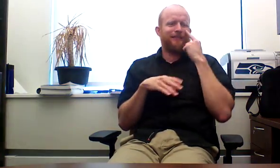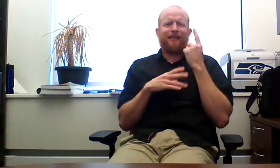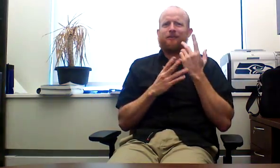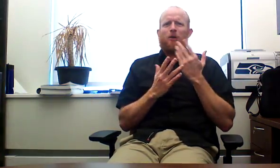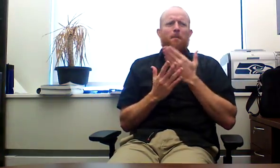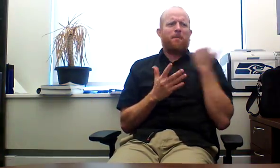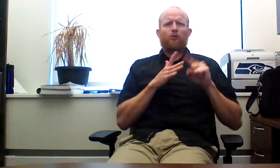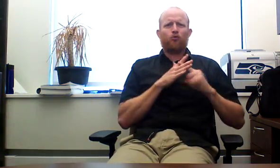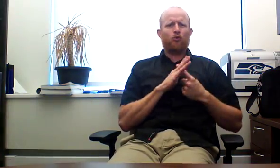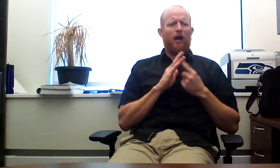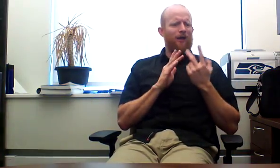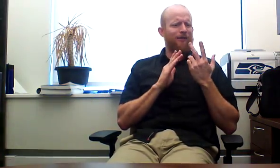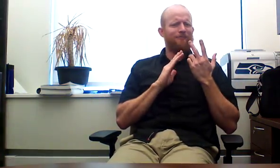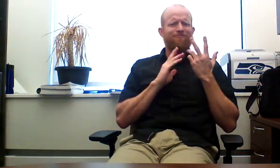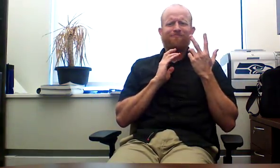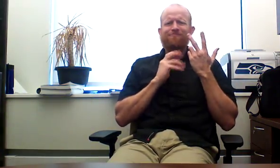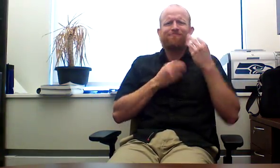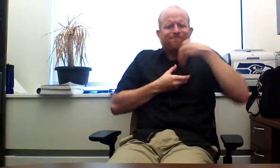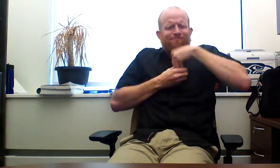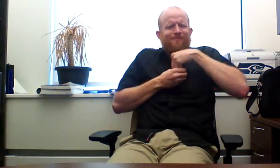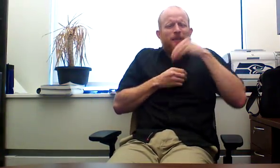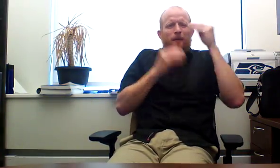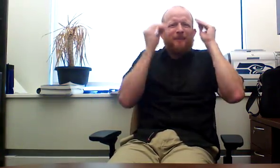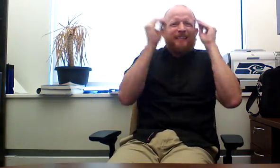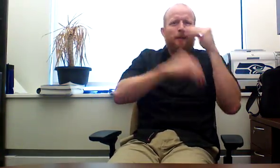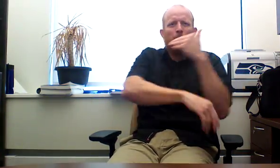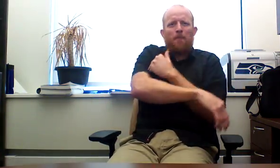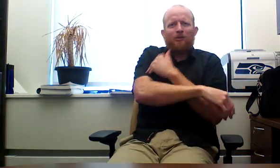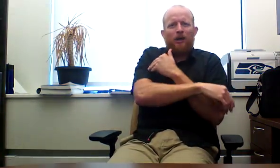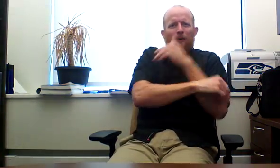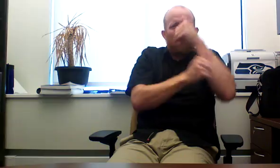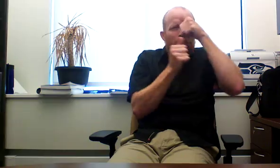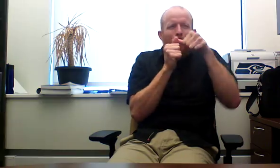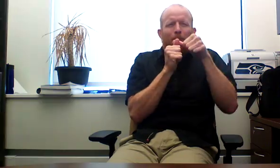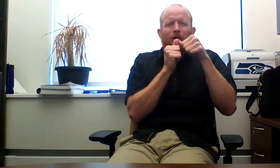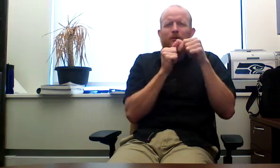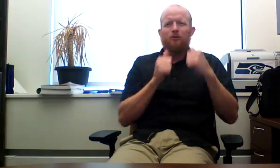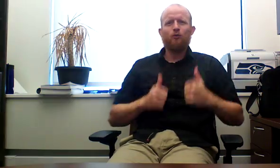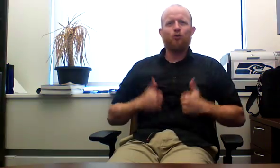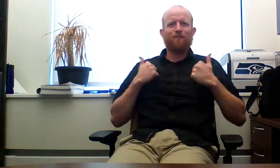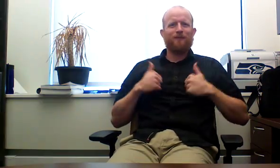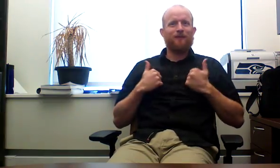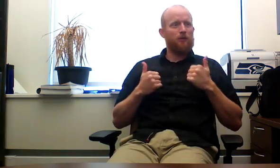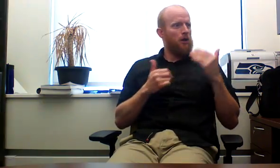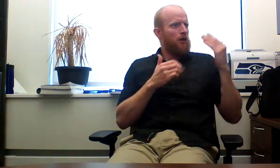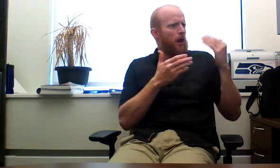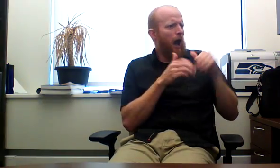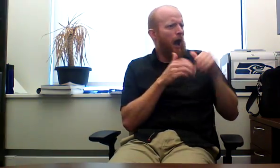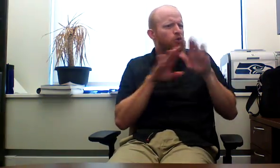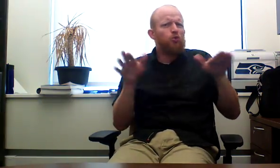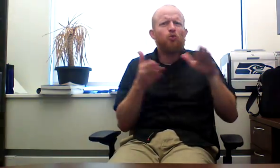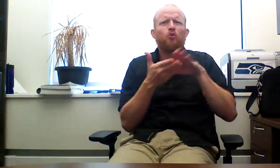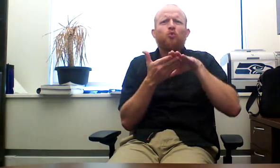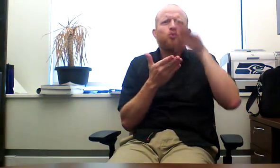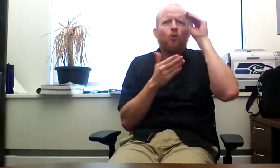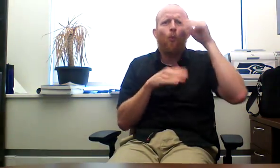do that skill. The best thing to start, teaching them the muscle memory for survival skills,